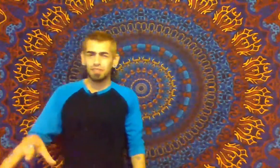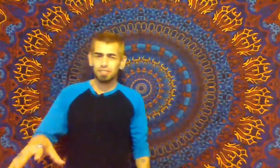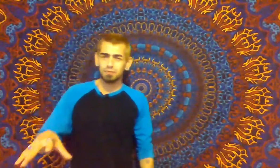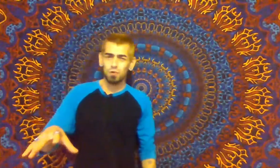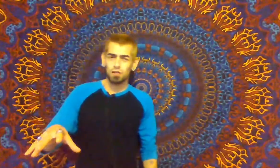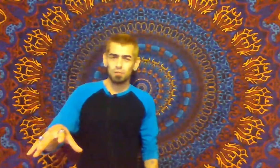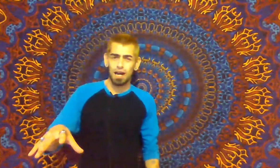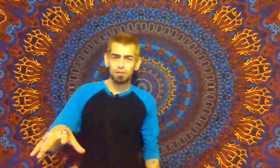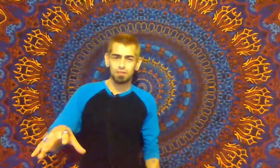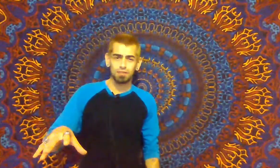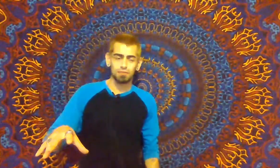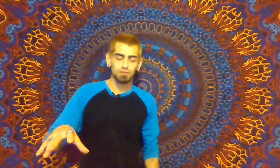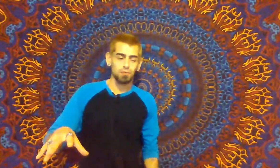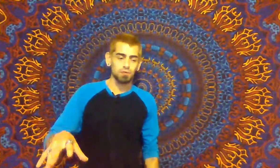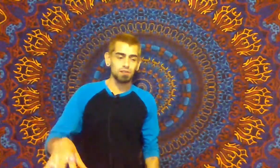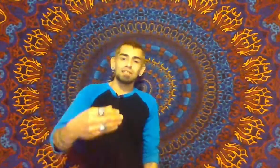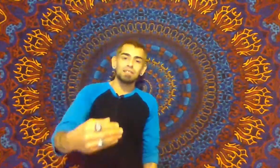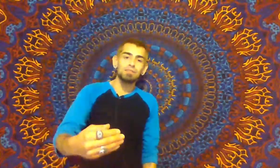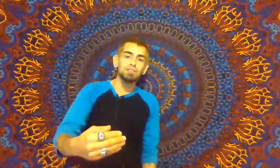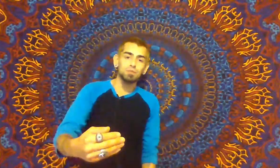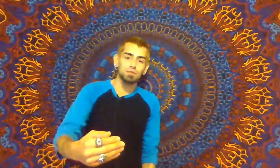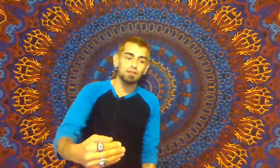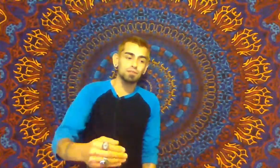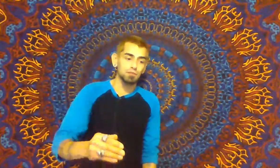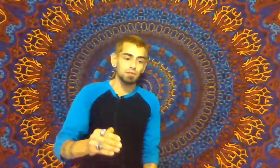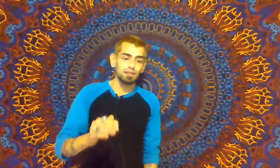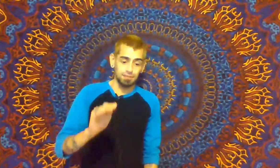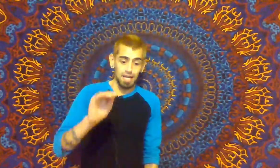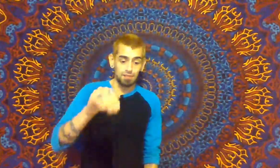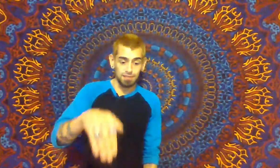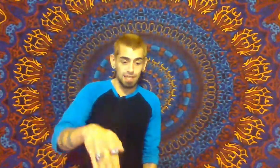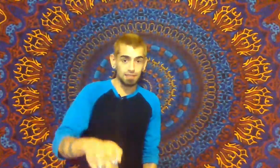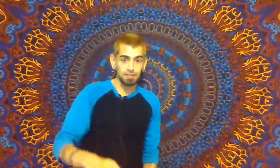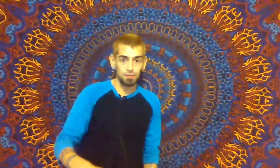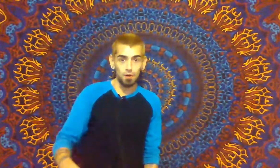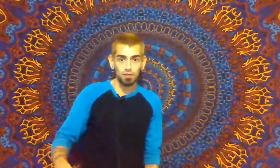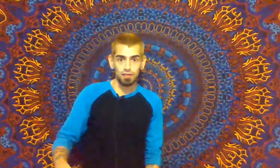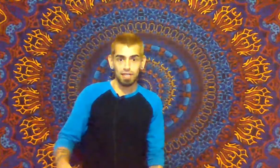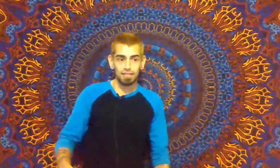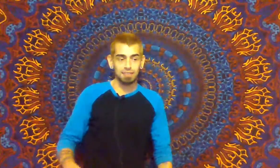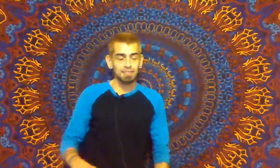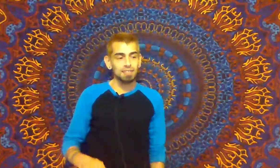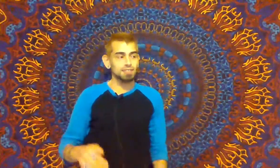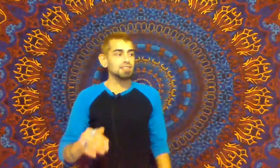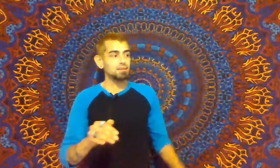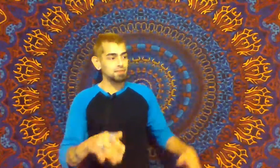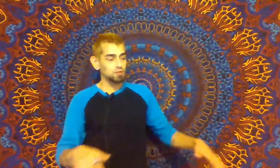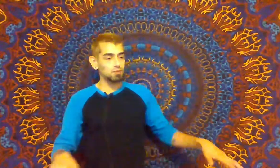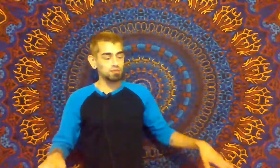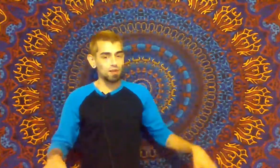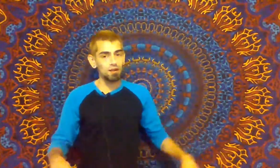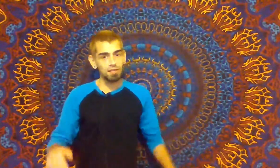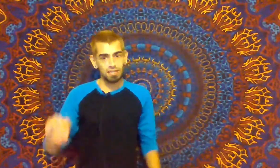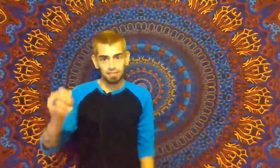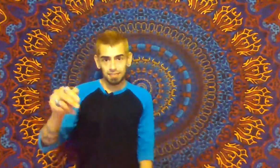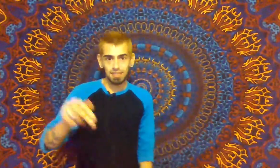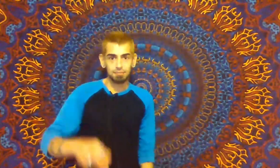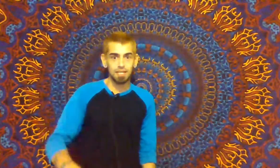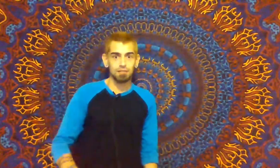his water powers a little bit more. He feels more comfortable about diving down into the water again. This time he swims around, and deep down under